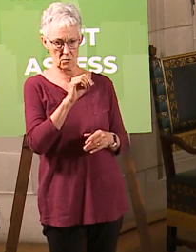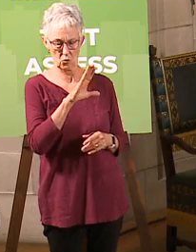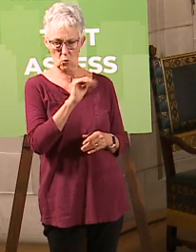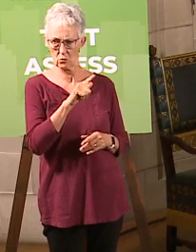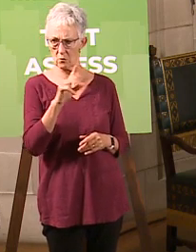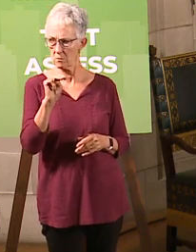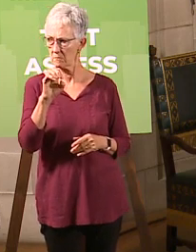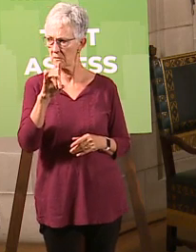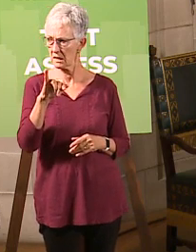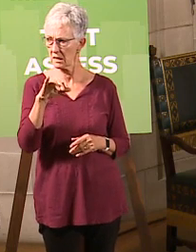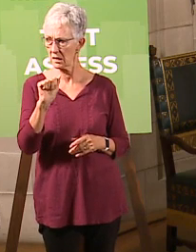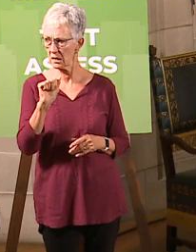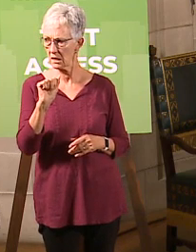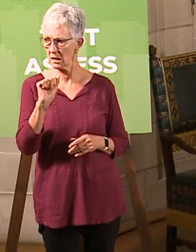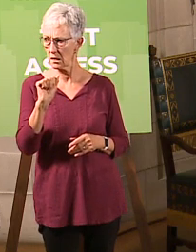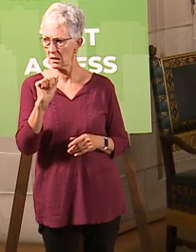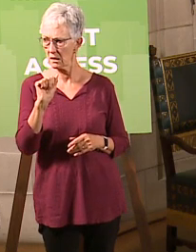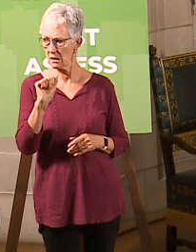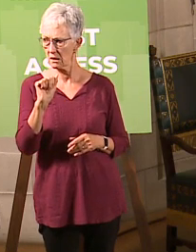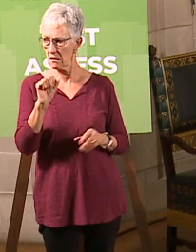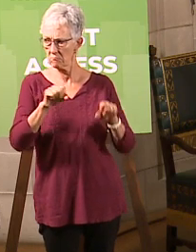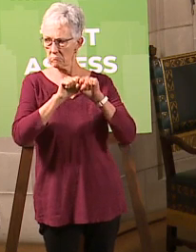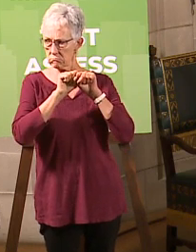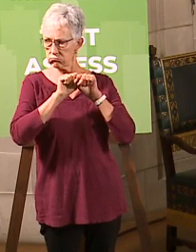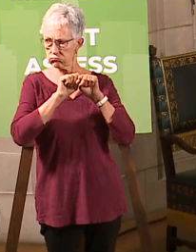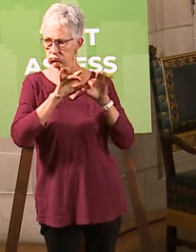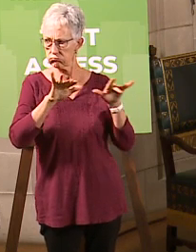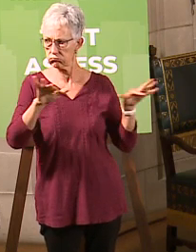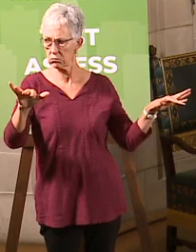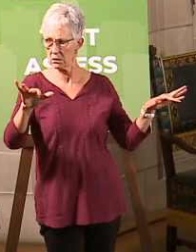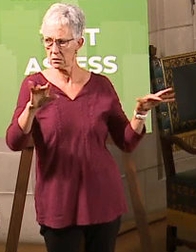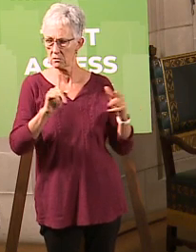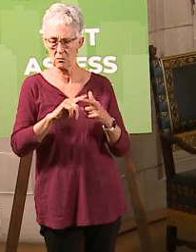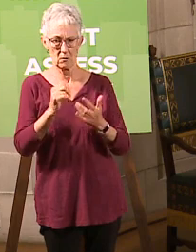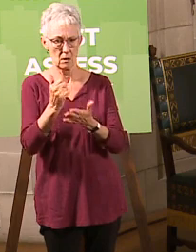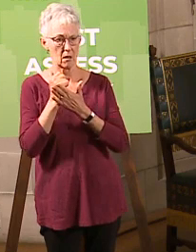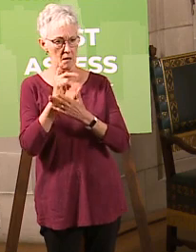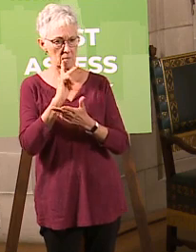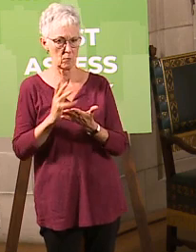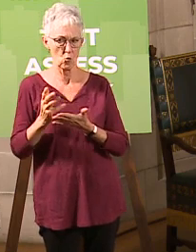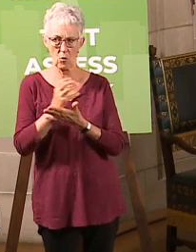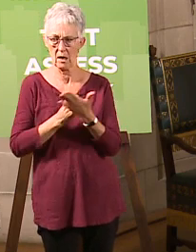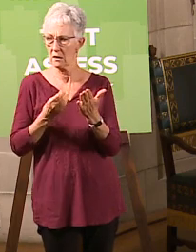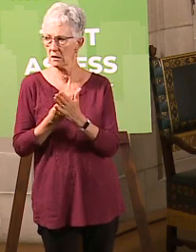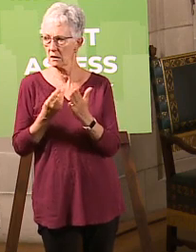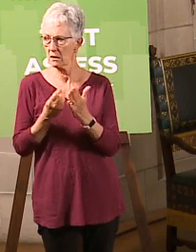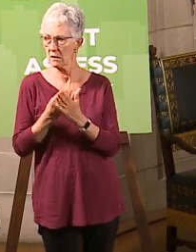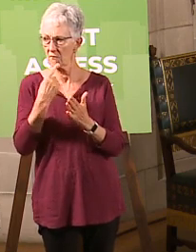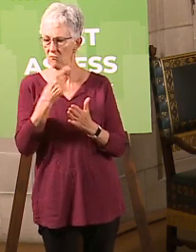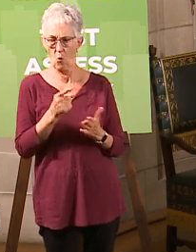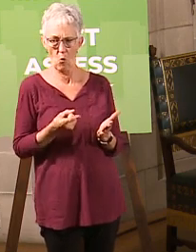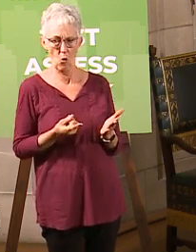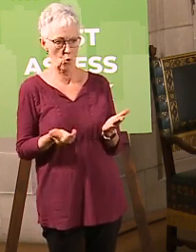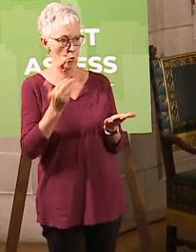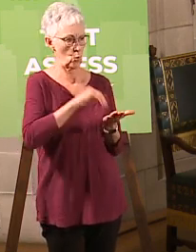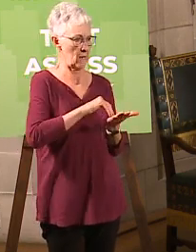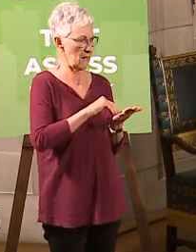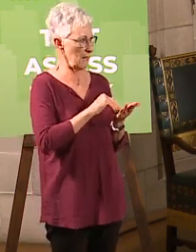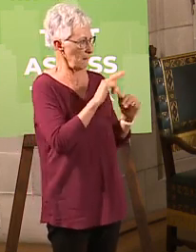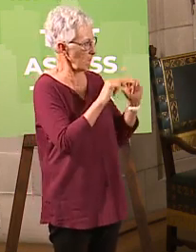willing to continue to work to make sure everybody has that access. And Taylor, did you have any other questions that were texted in? Yeah, just a